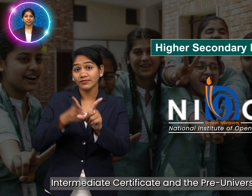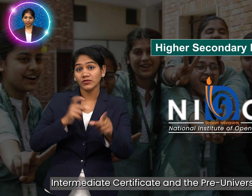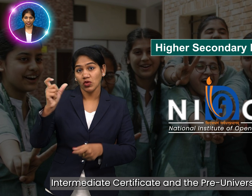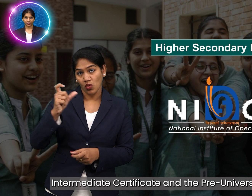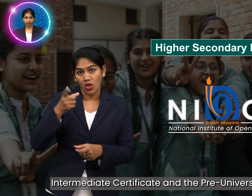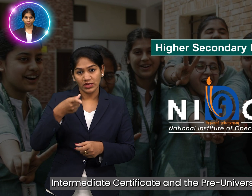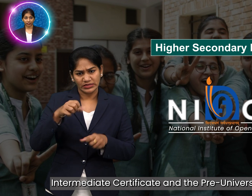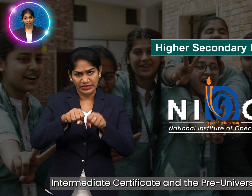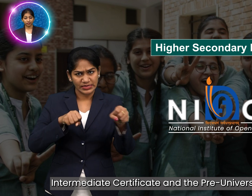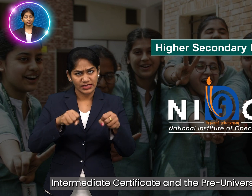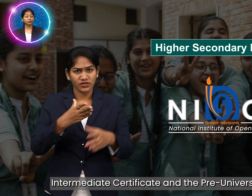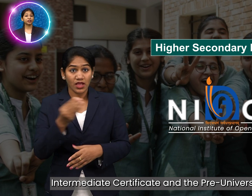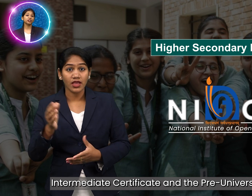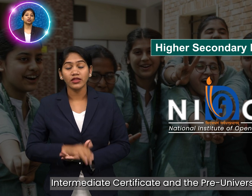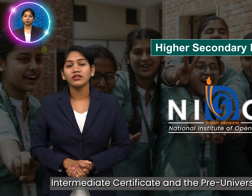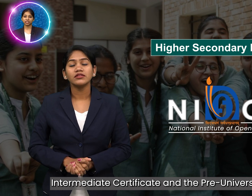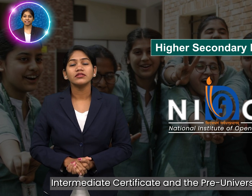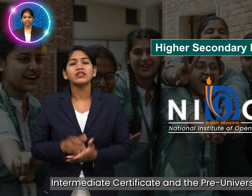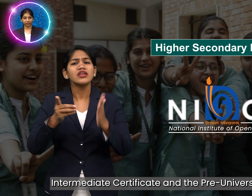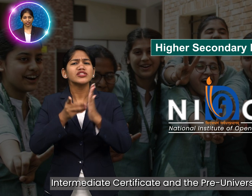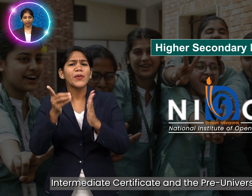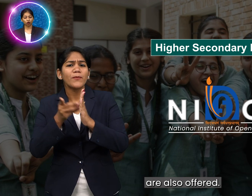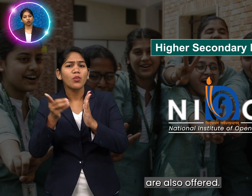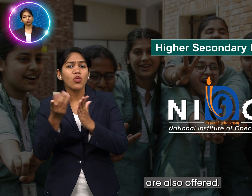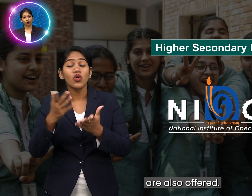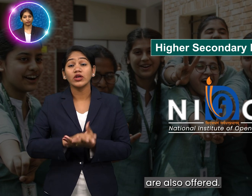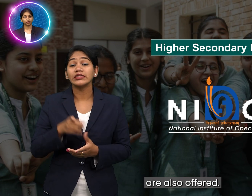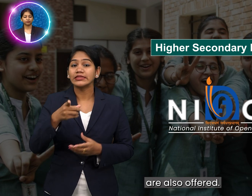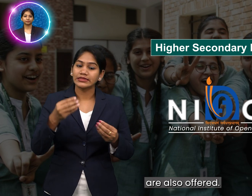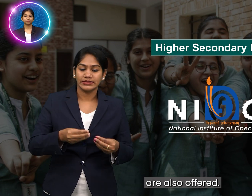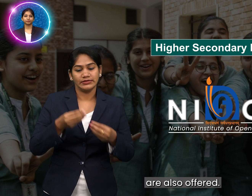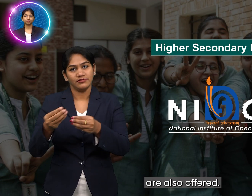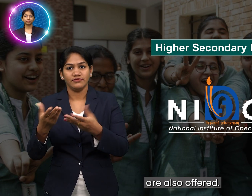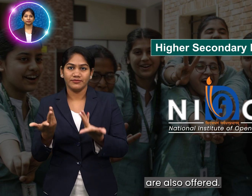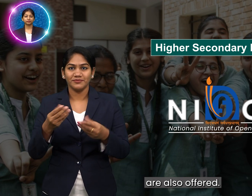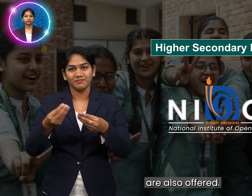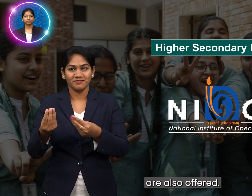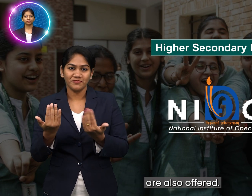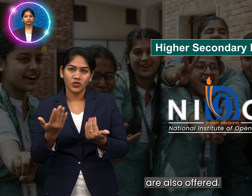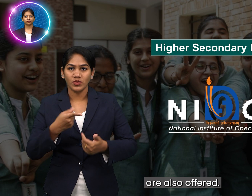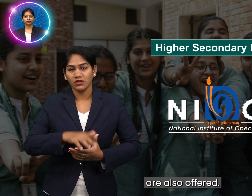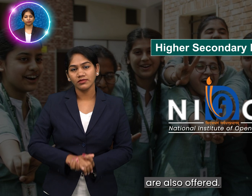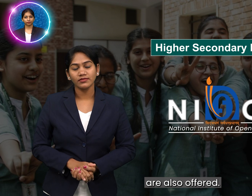Intermediate Certificate and the Pre-University Certificate are also offered.